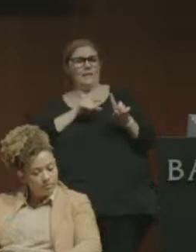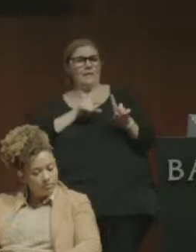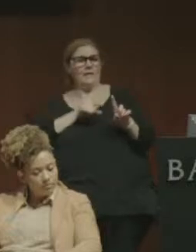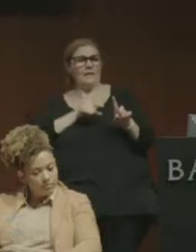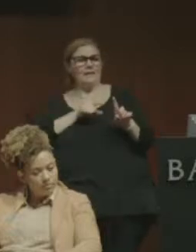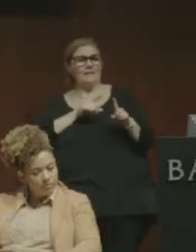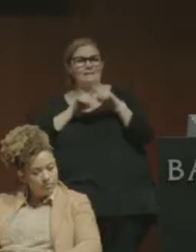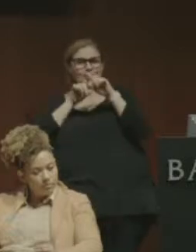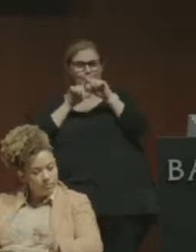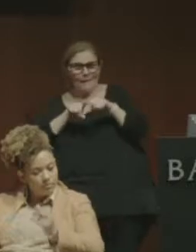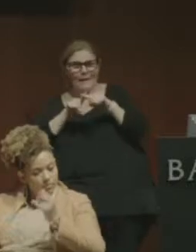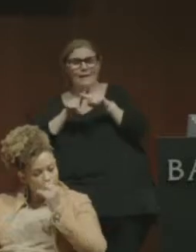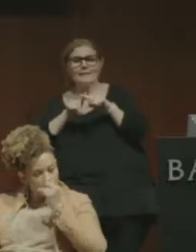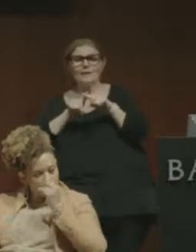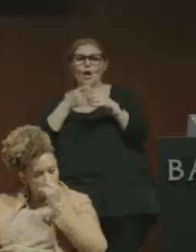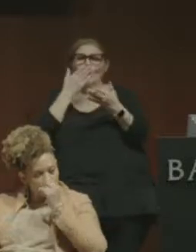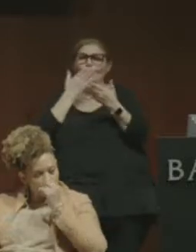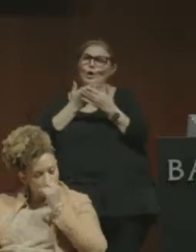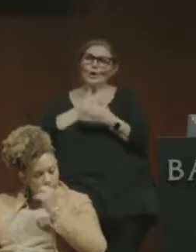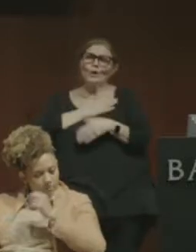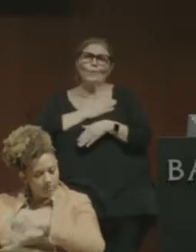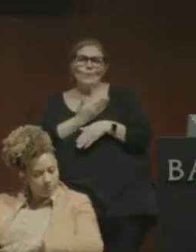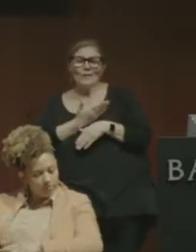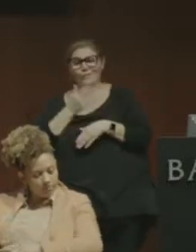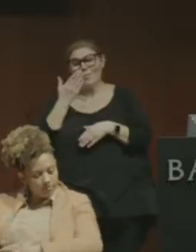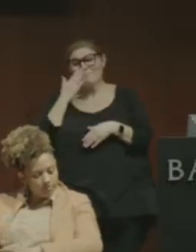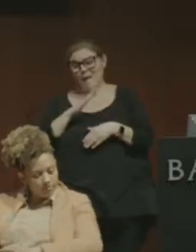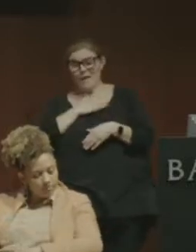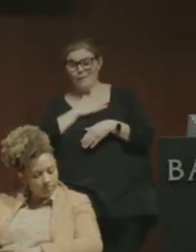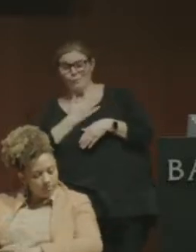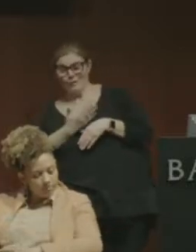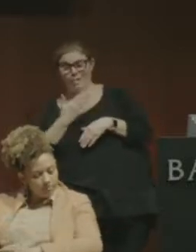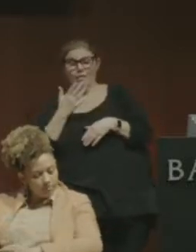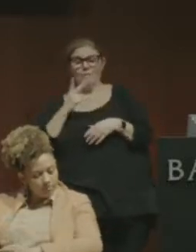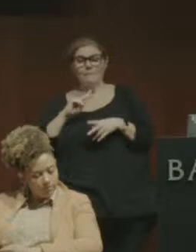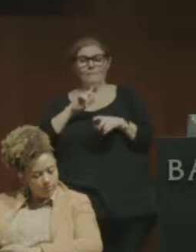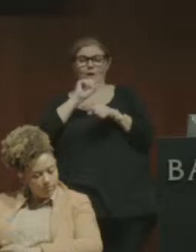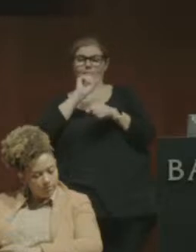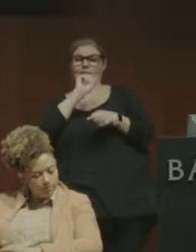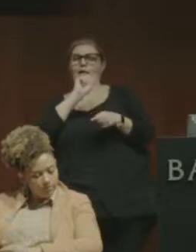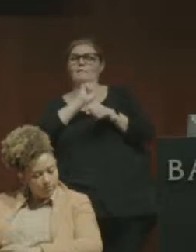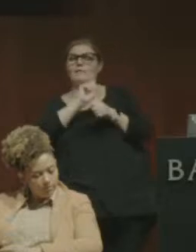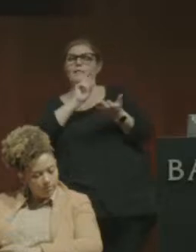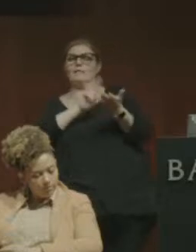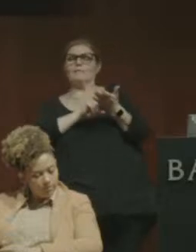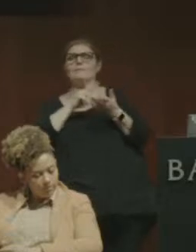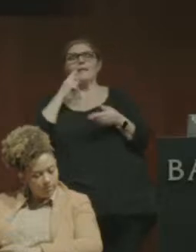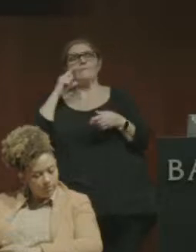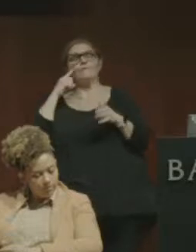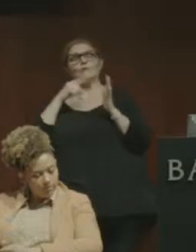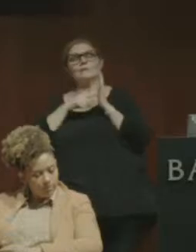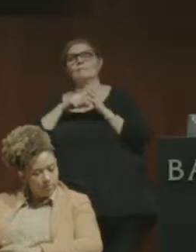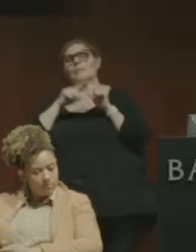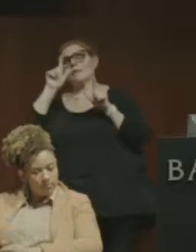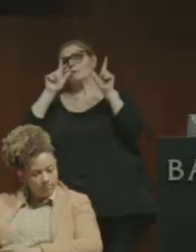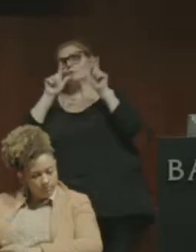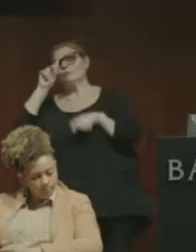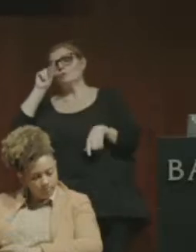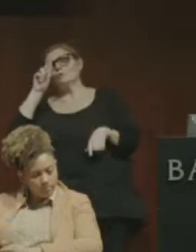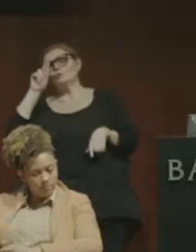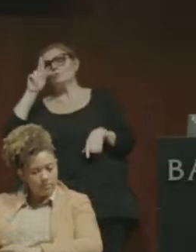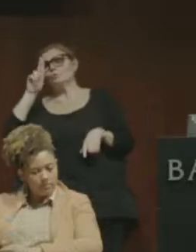kind of dependent on the goodwill or the ill will of those who own their labor contract in places like Dubai, for example,